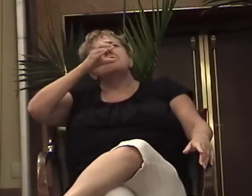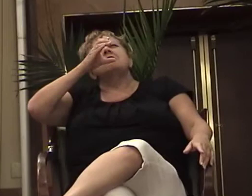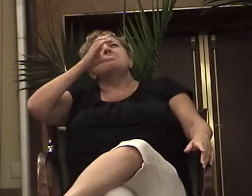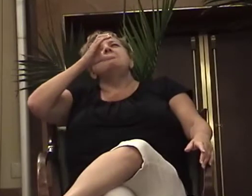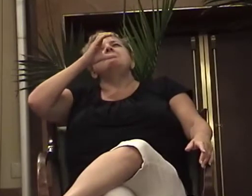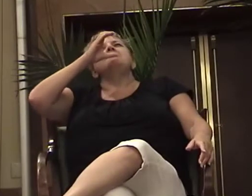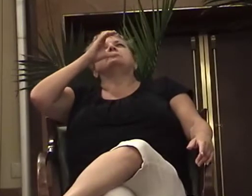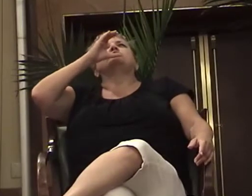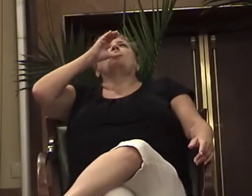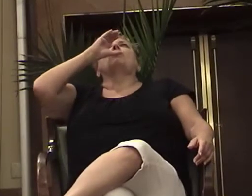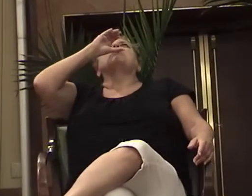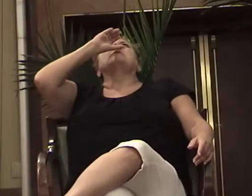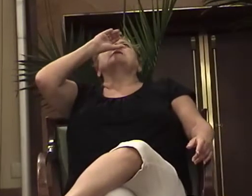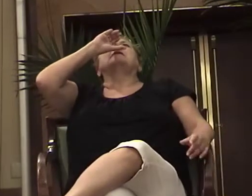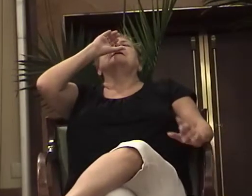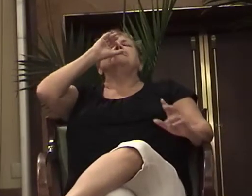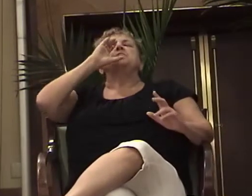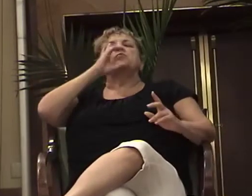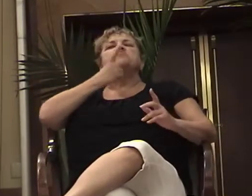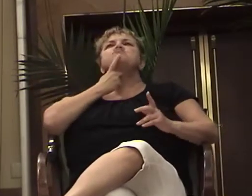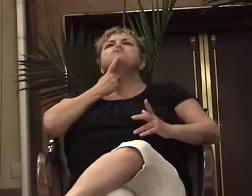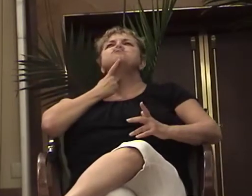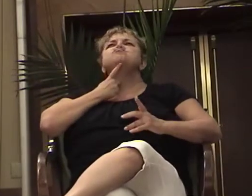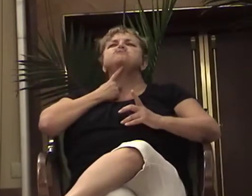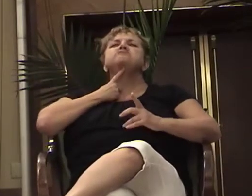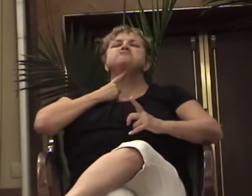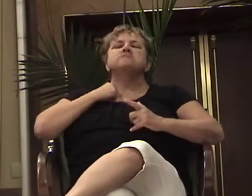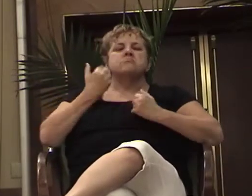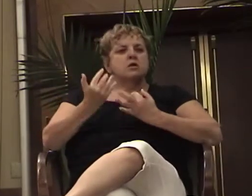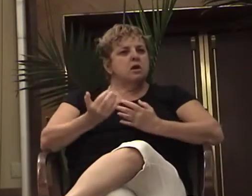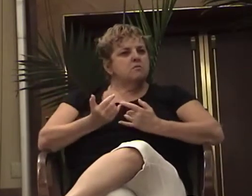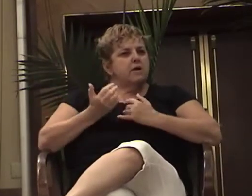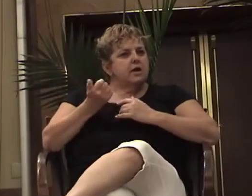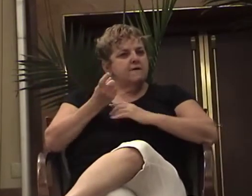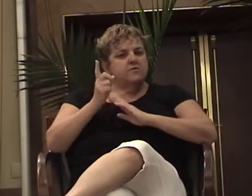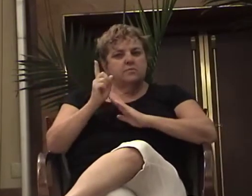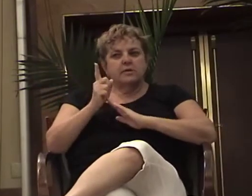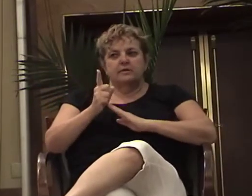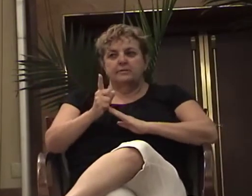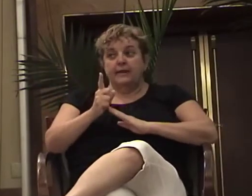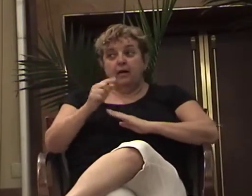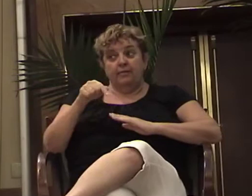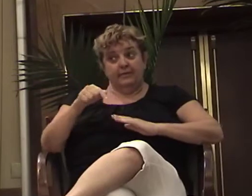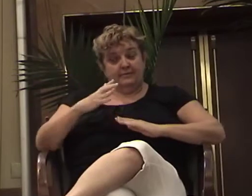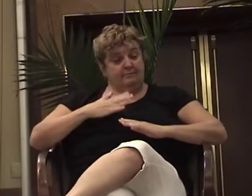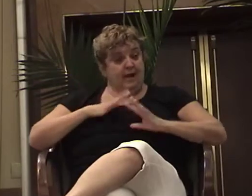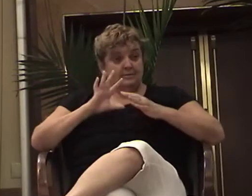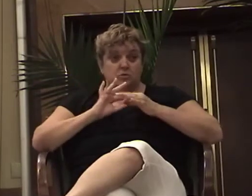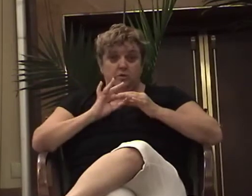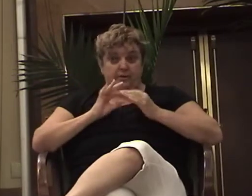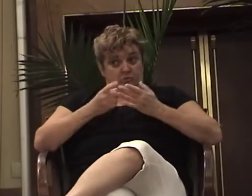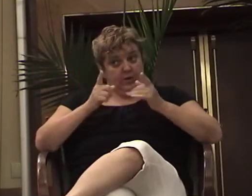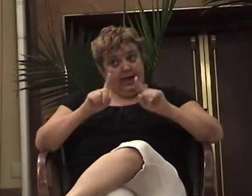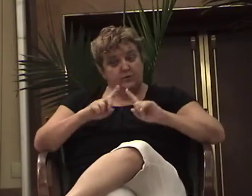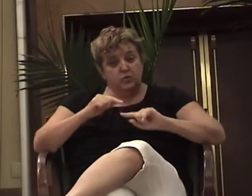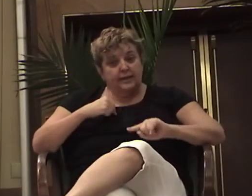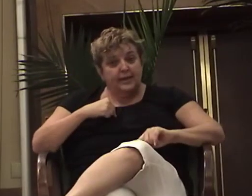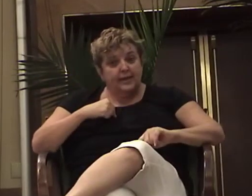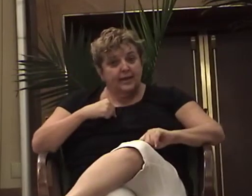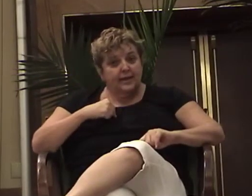and I waited a few minutes, and I'm gonna tell you what, this is my story, it's what happened to me. Something happened at